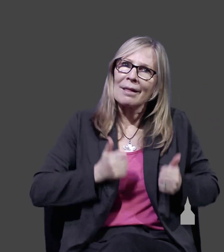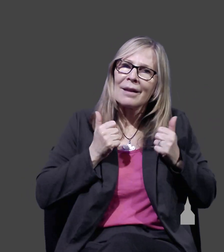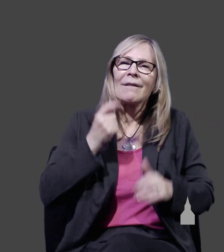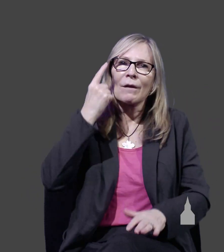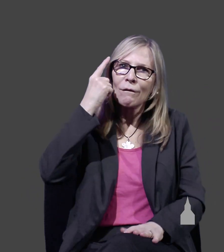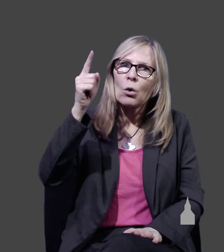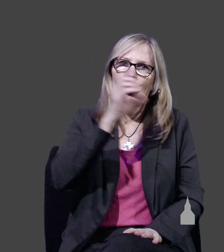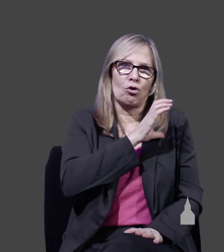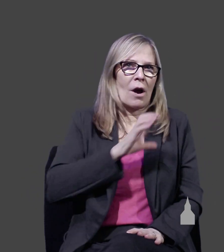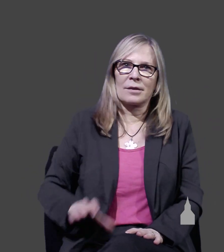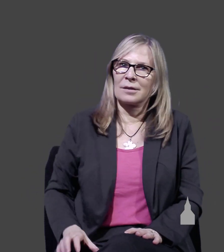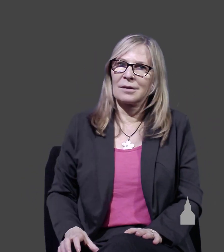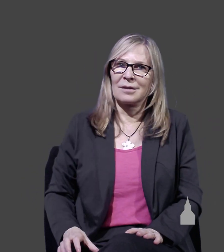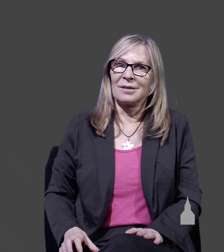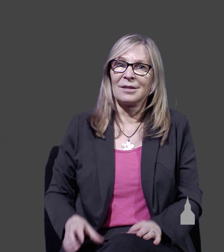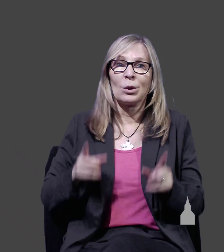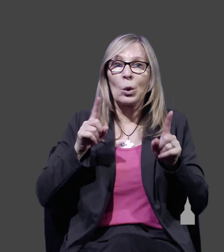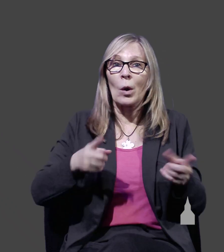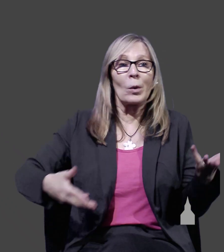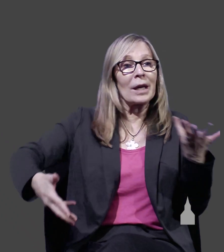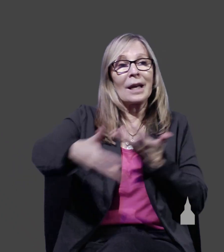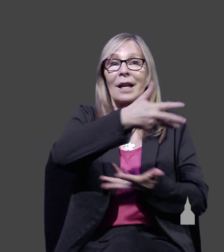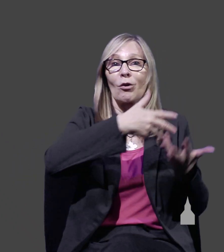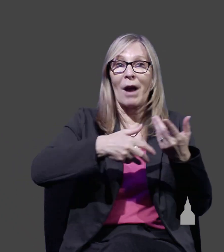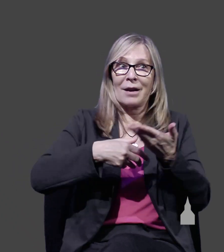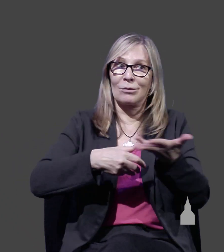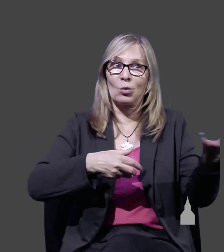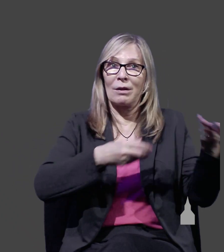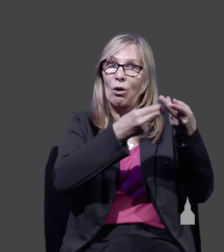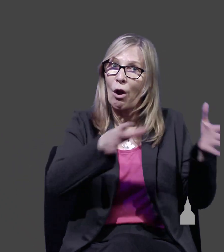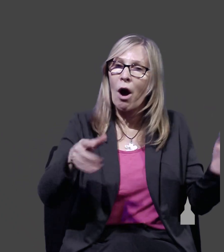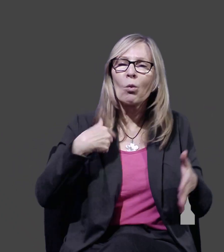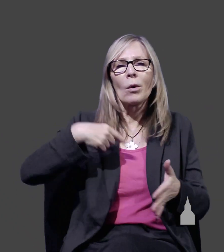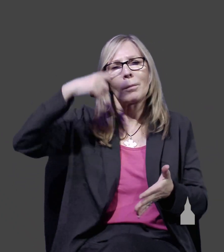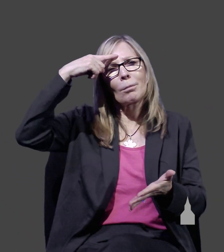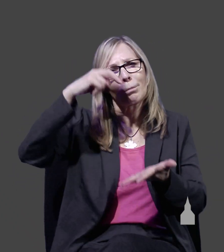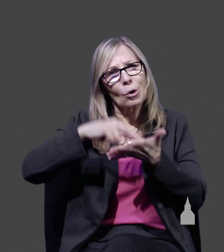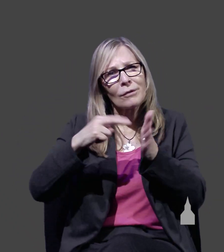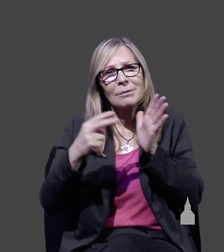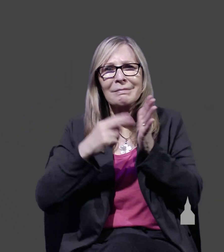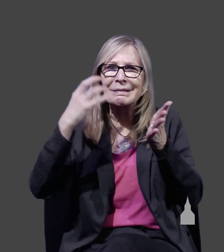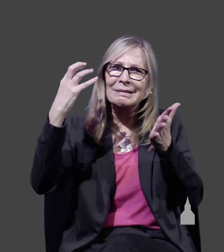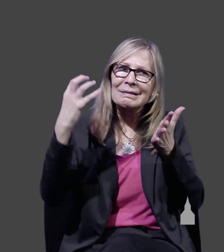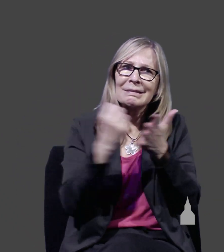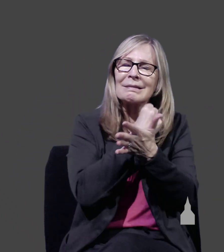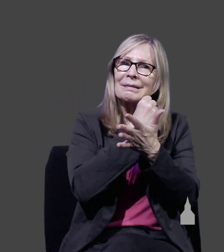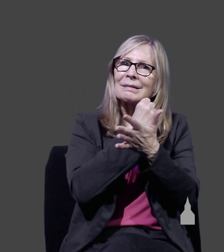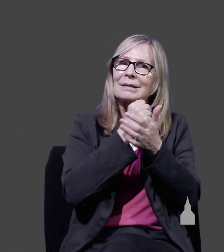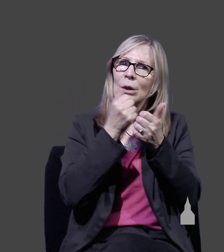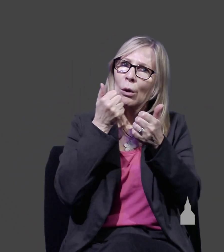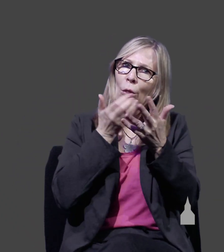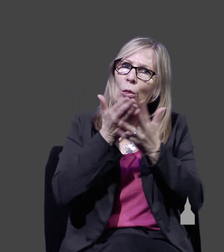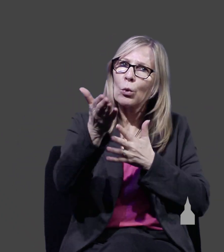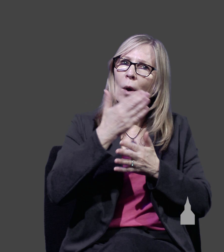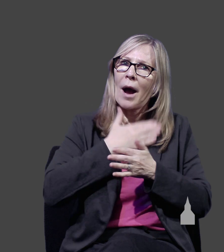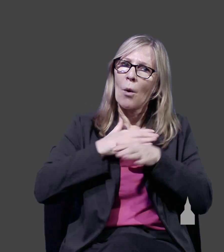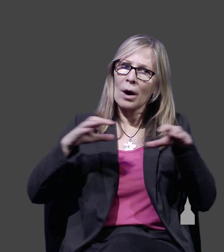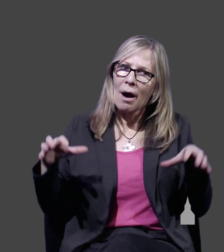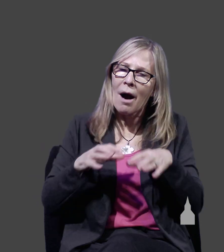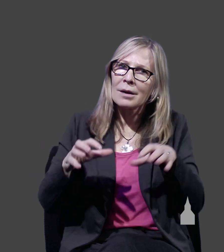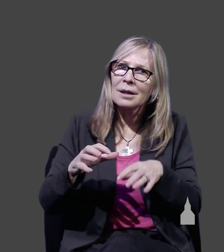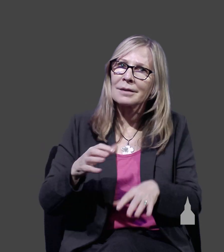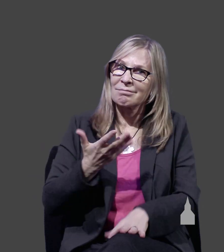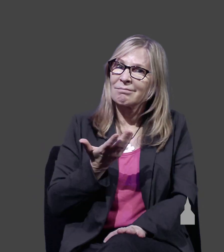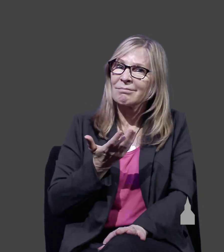for Christ that as we interact with unbelievers, we're purposeful. We're making the most of those opportunities by our conduct, by our